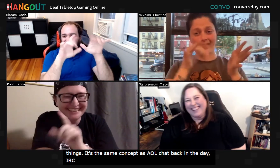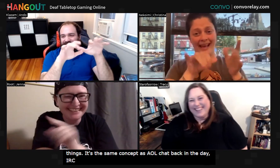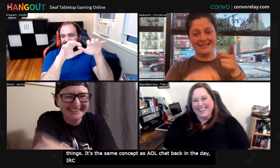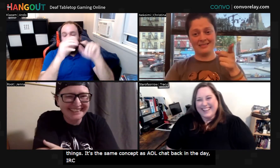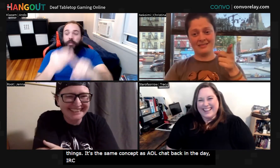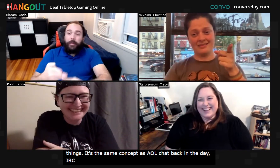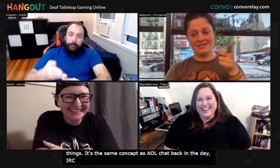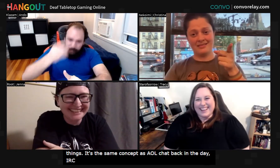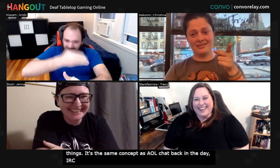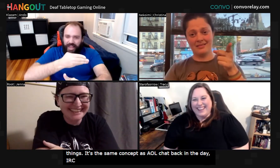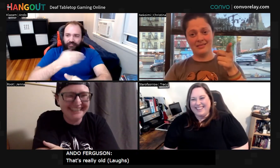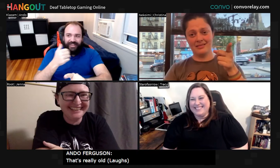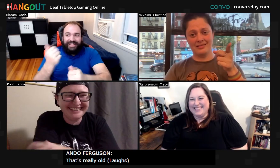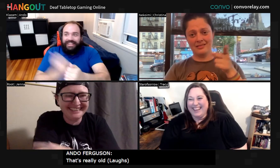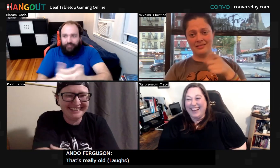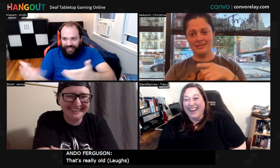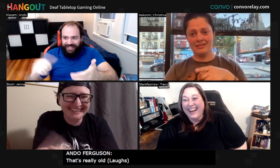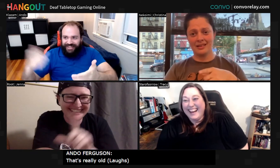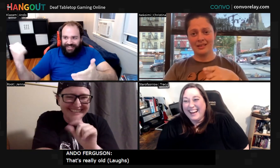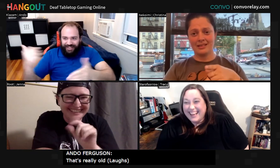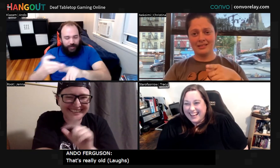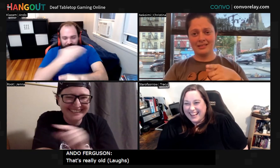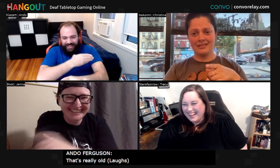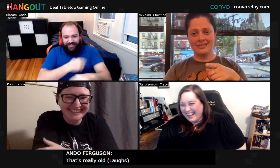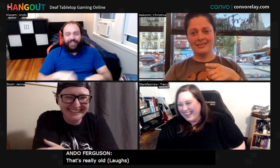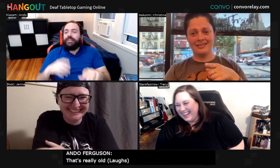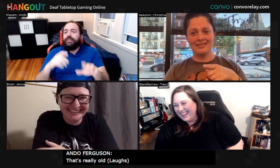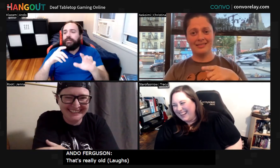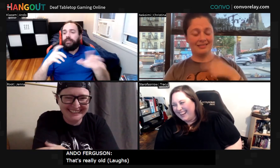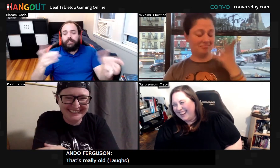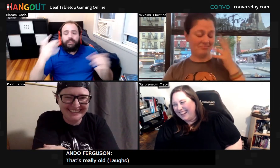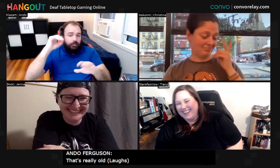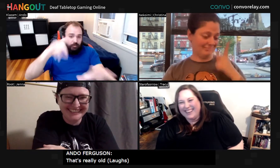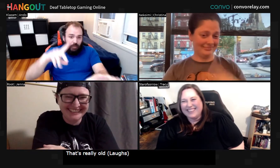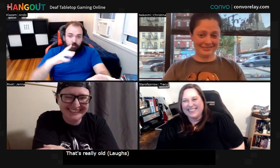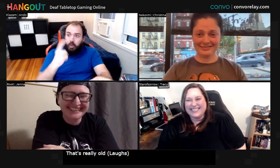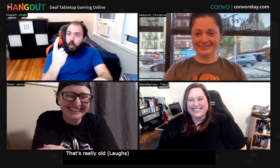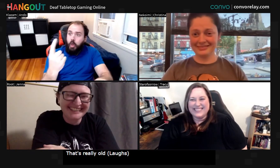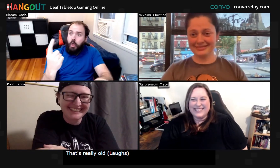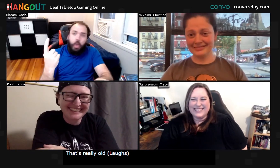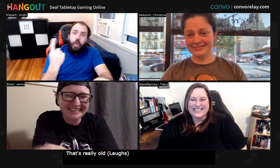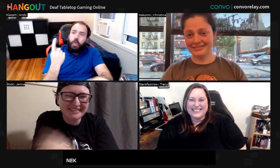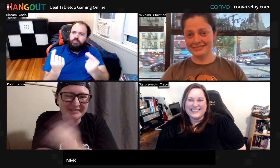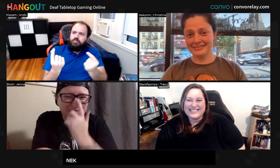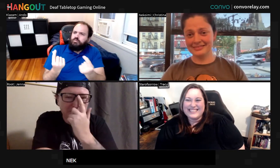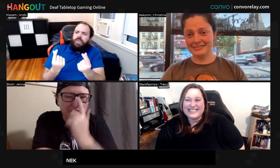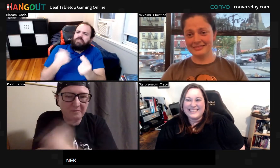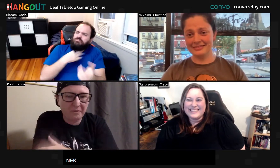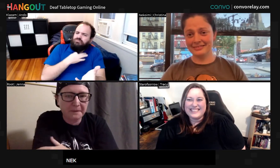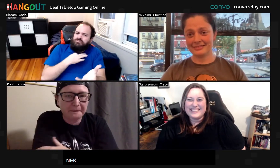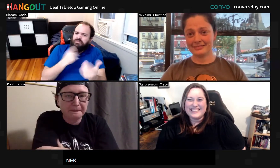This is Nico. I actually don't Oh, even know what that is. we're looking to improve all those things.